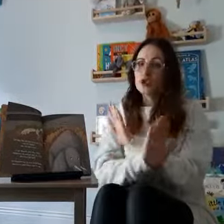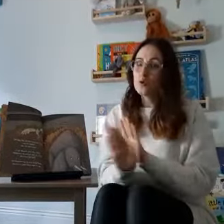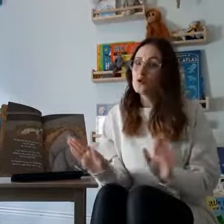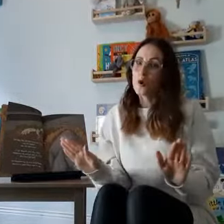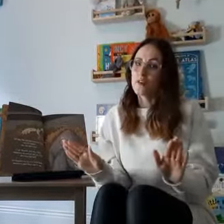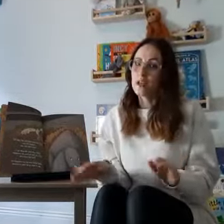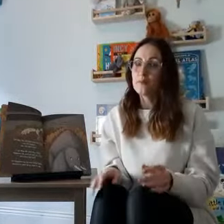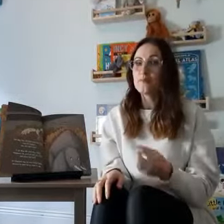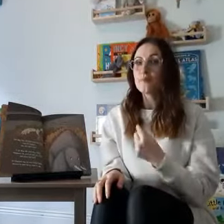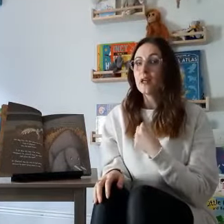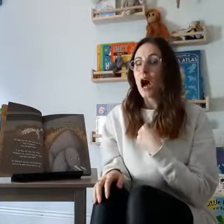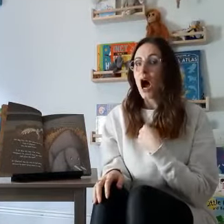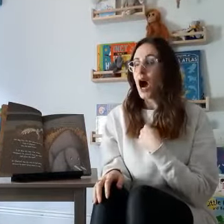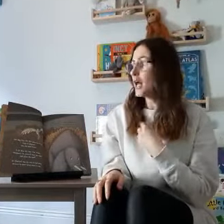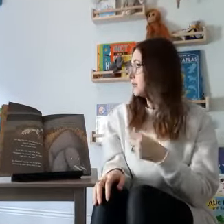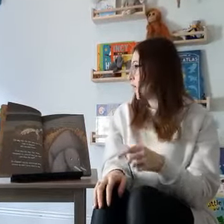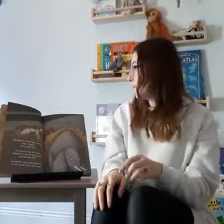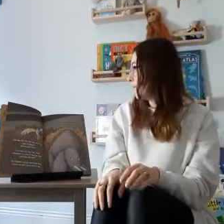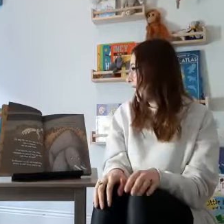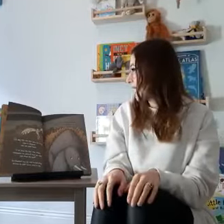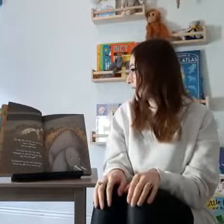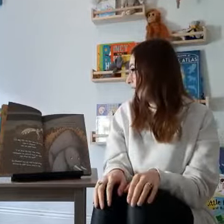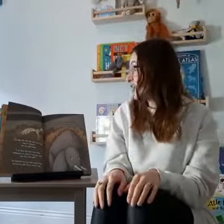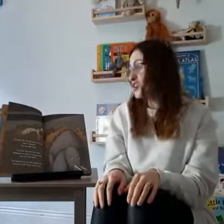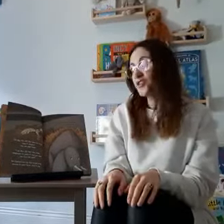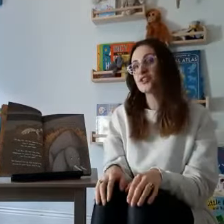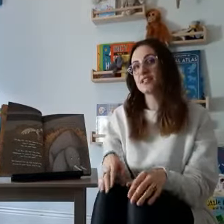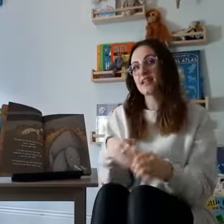Don't worry, I'll come back another day,